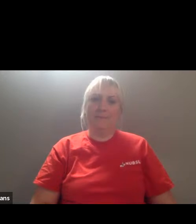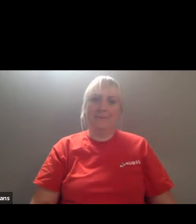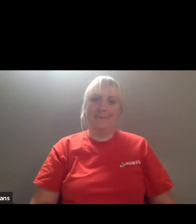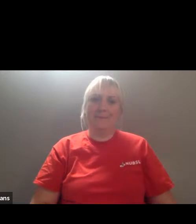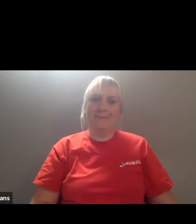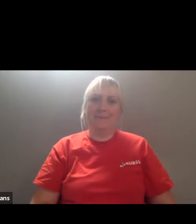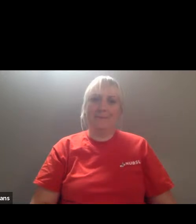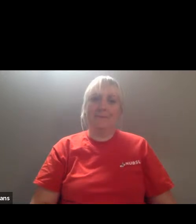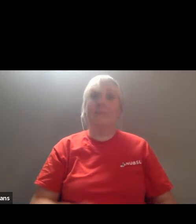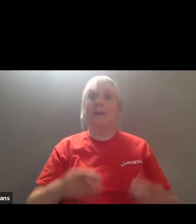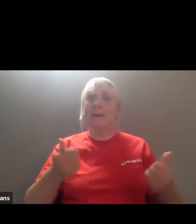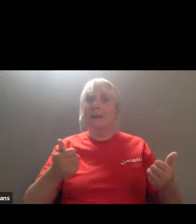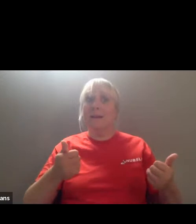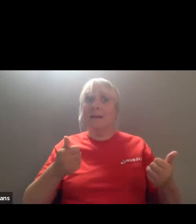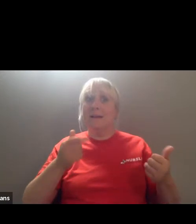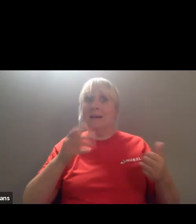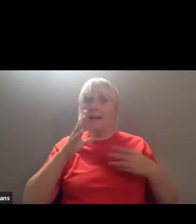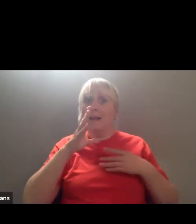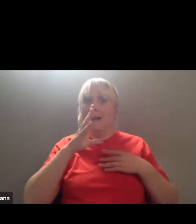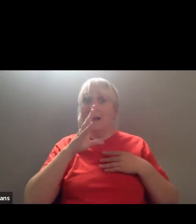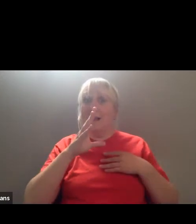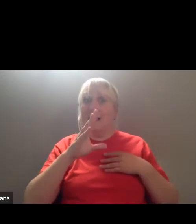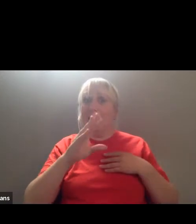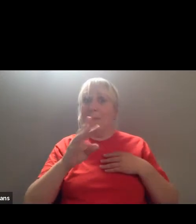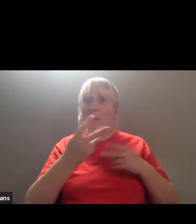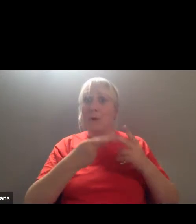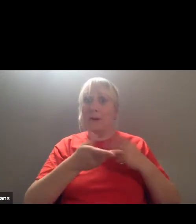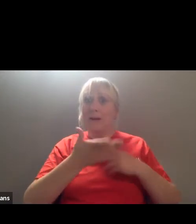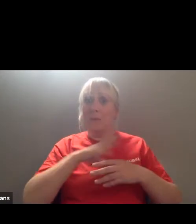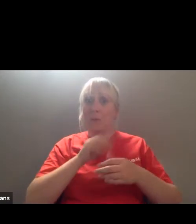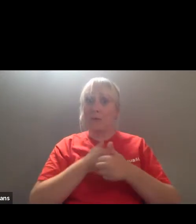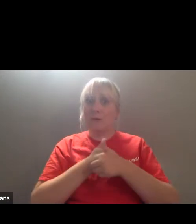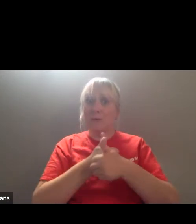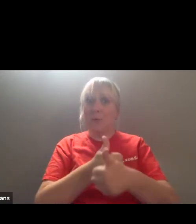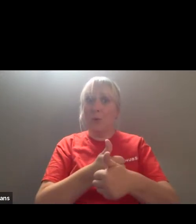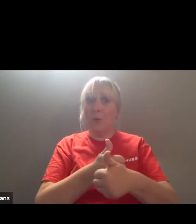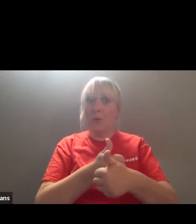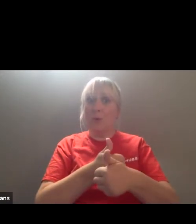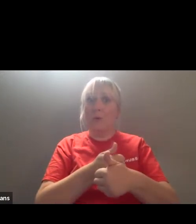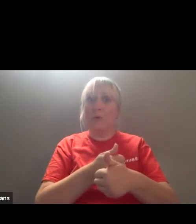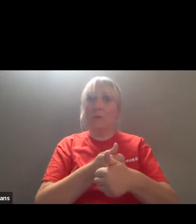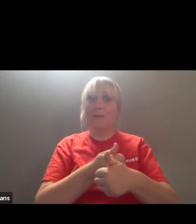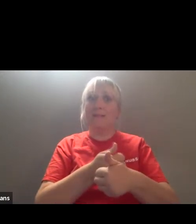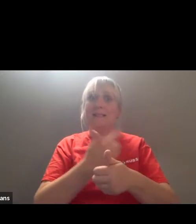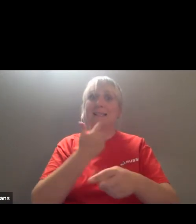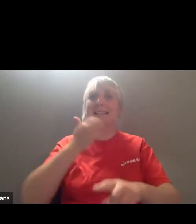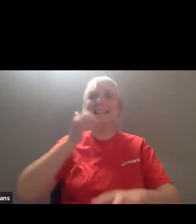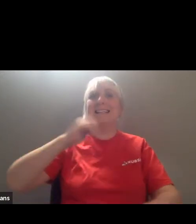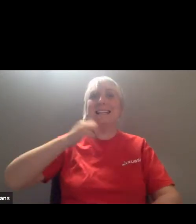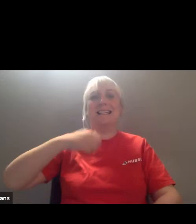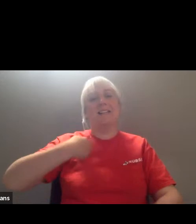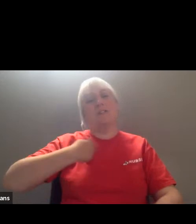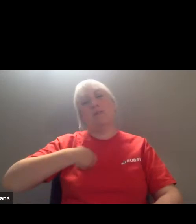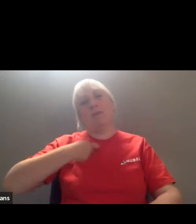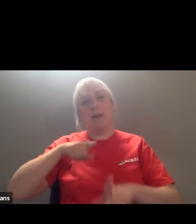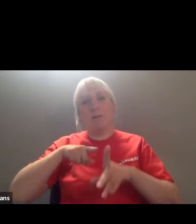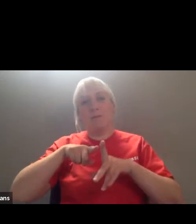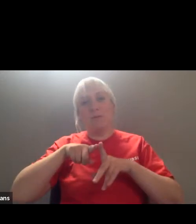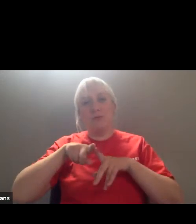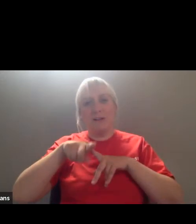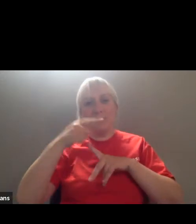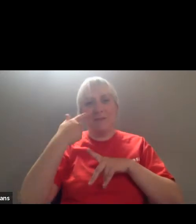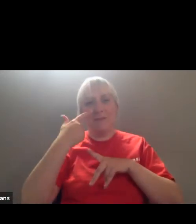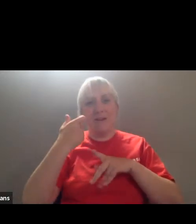Let me know if you want to jump in, Mary Ellen. Yeah, I'm struggling to find Tony